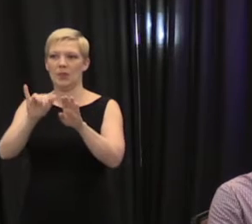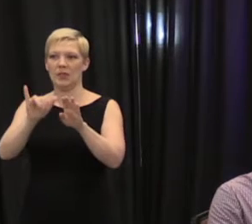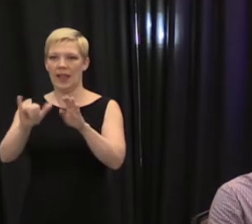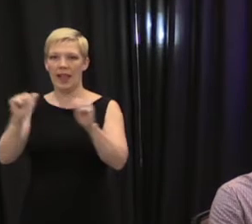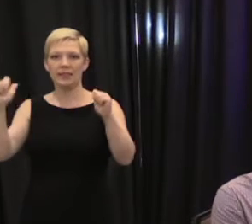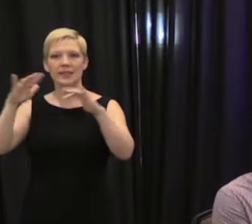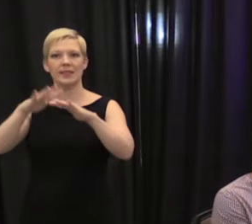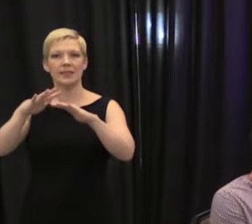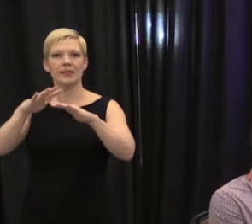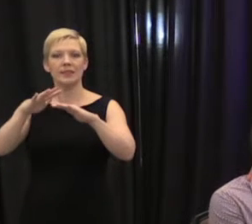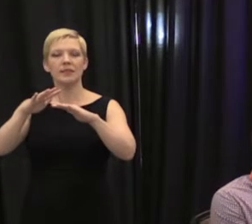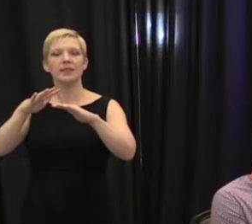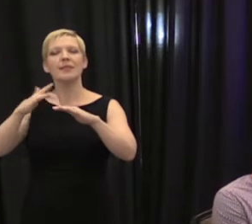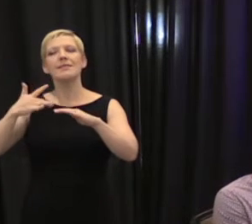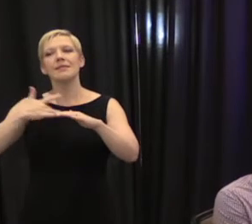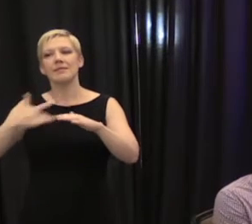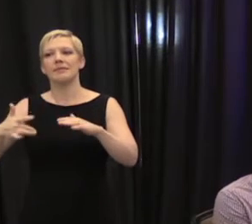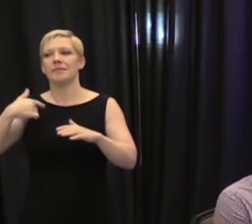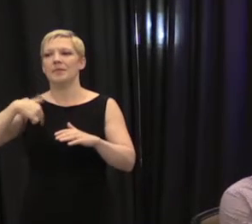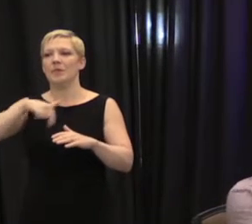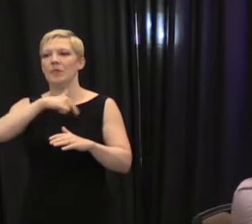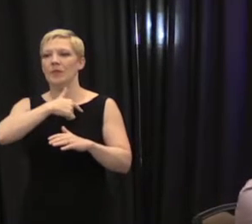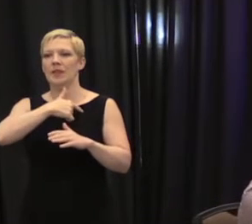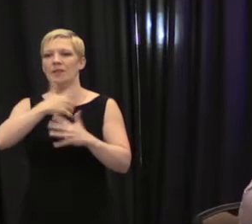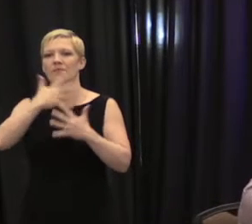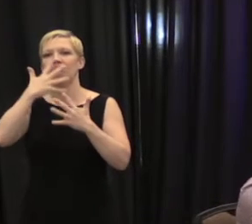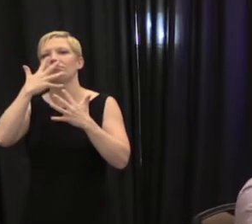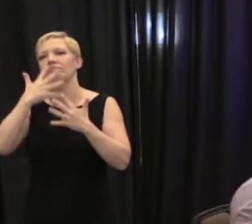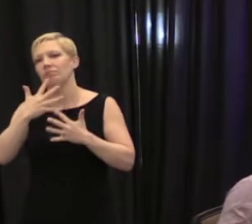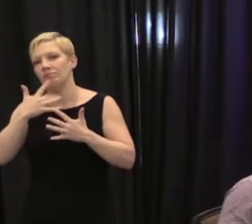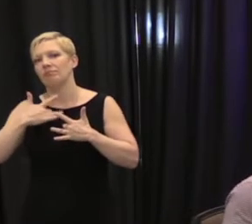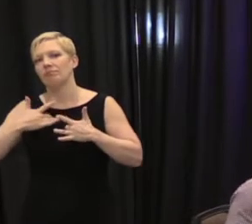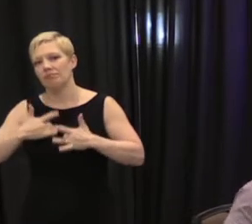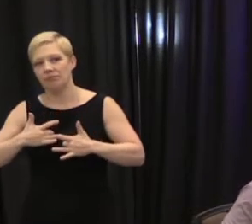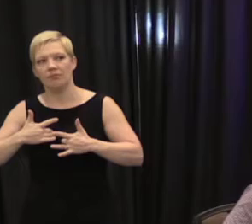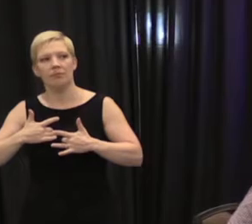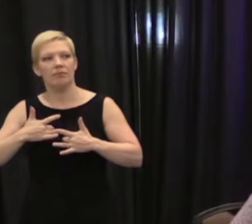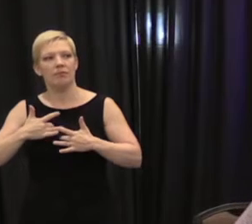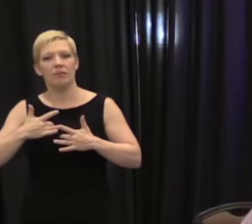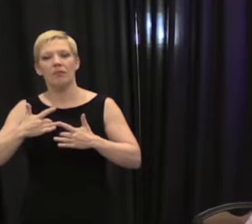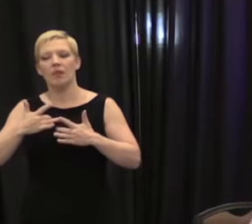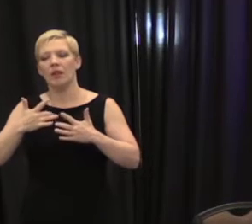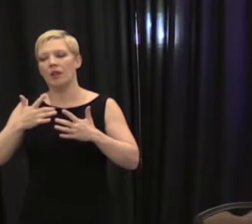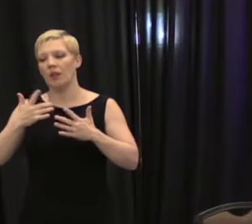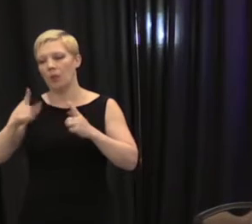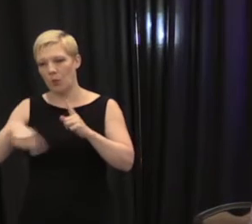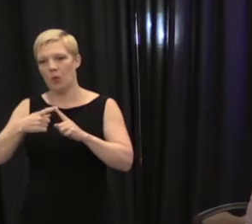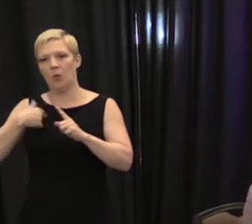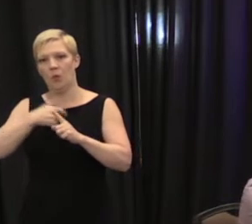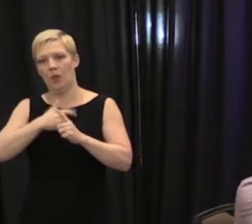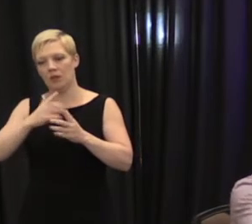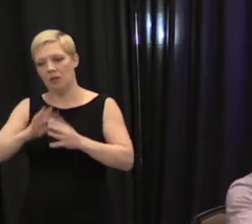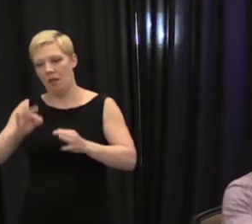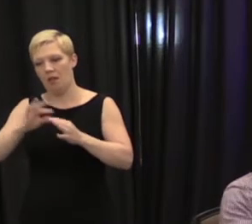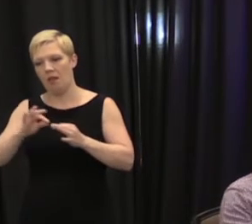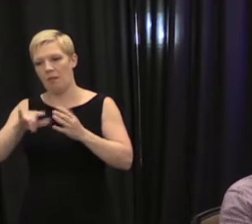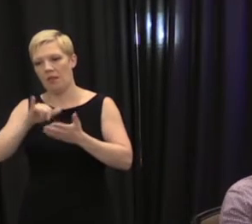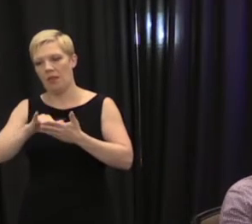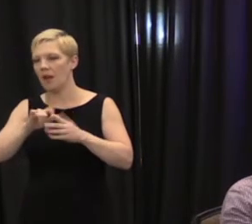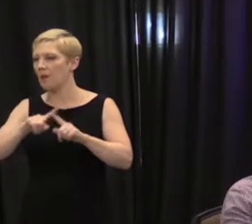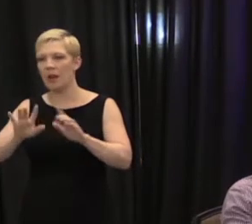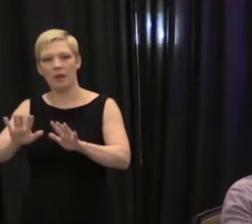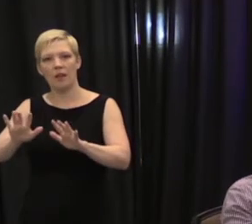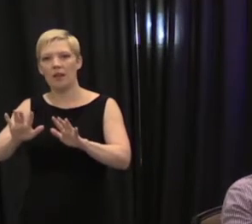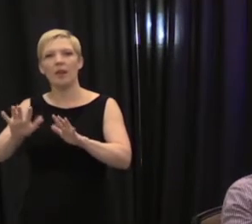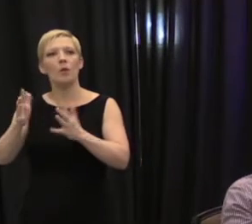the despair that so frequently accompanies the things that are going on, but rather with